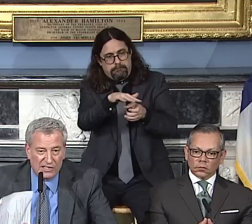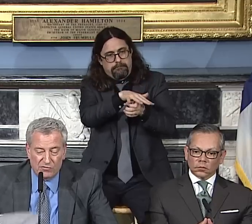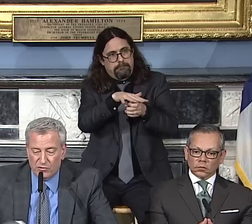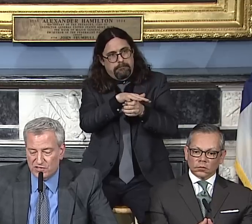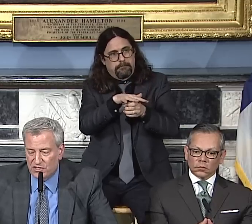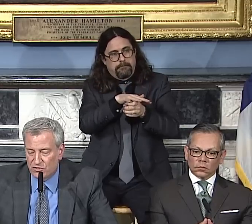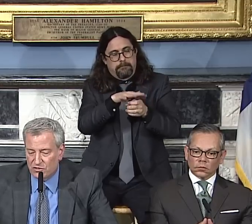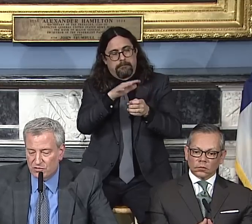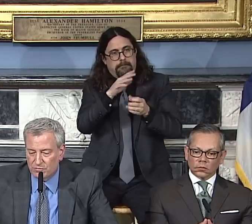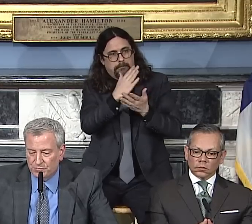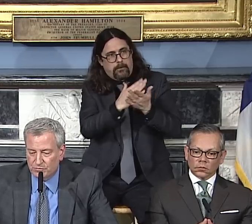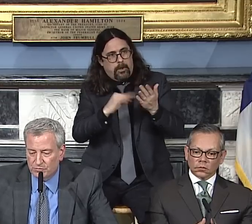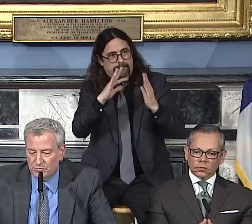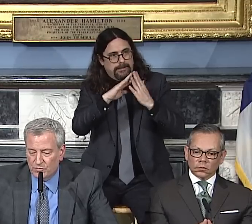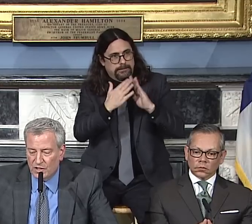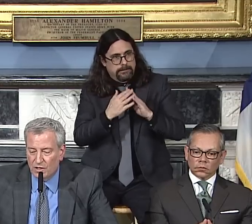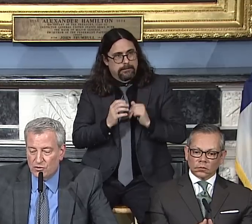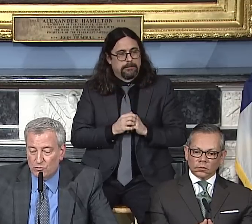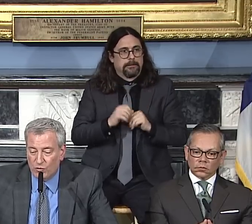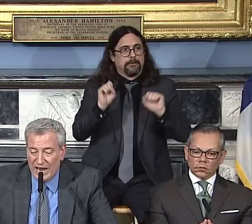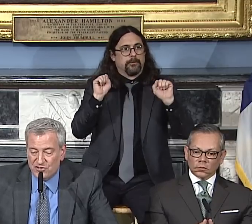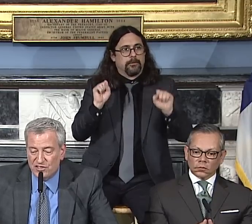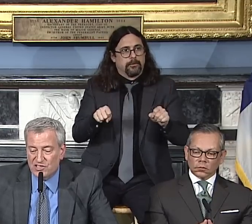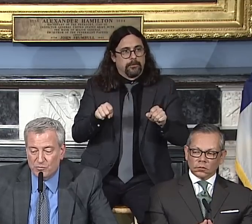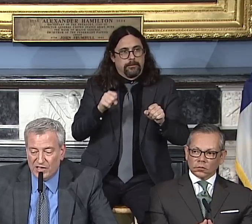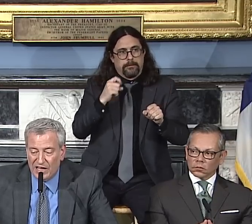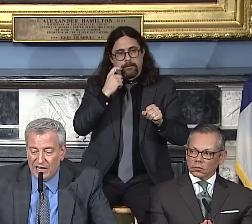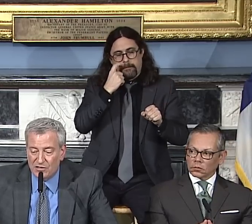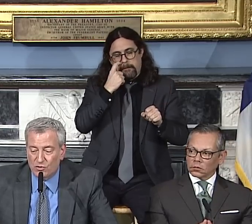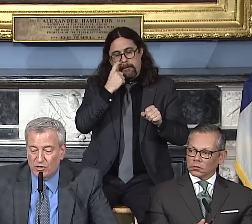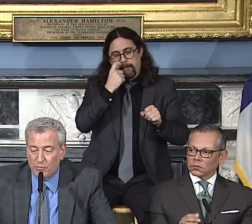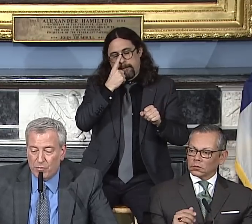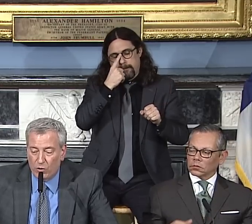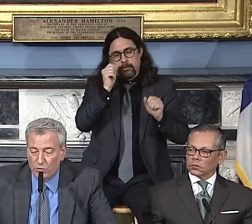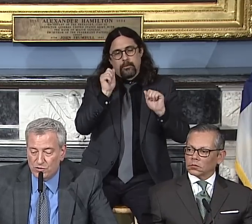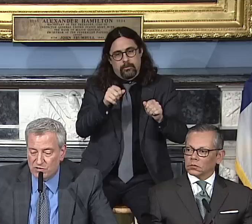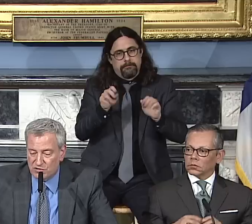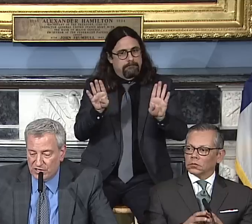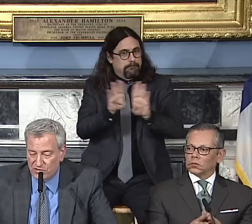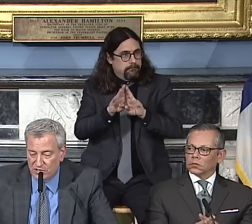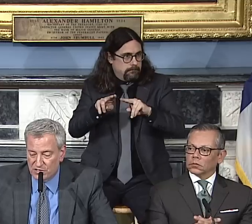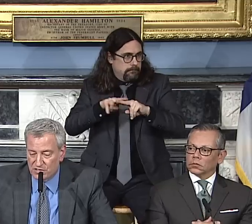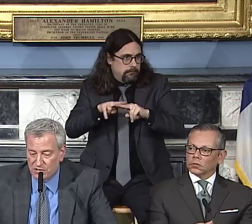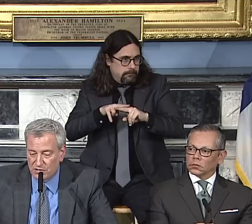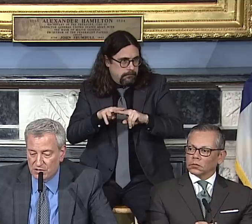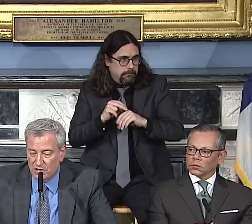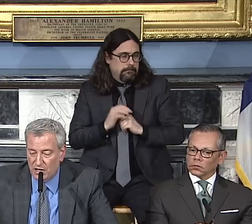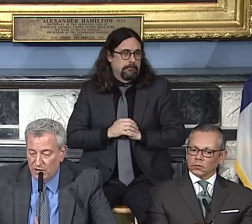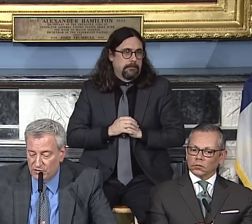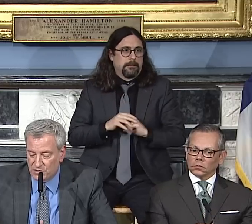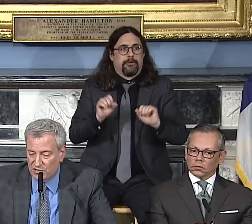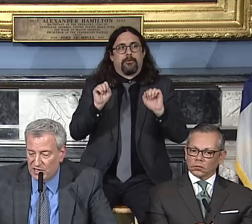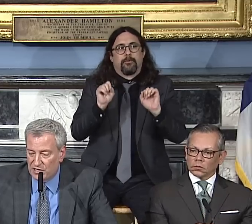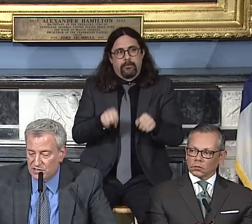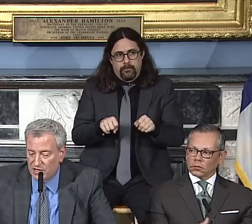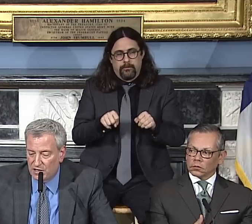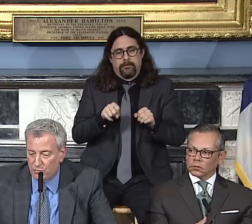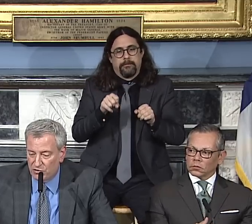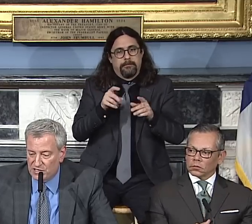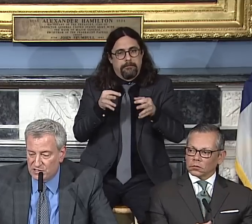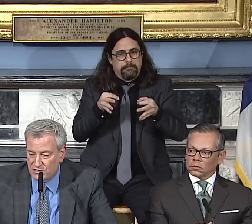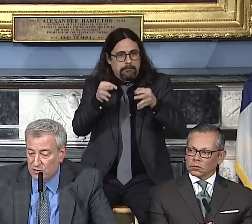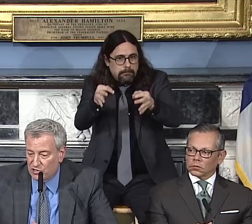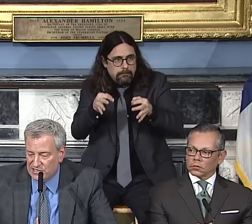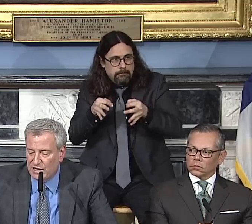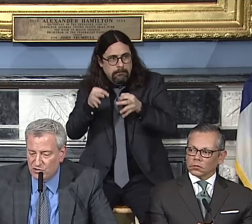postpone elective procedures, to ration supplies or impose restrictions on supplies